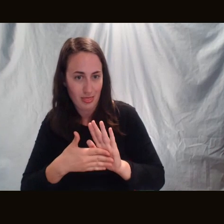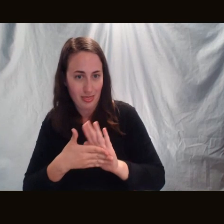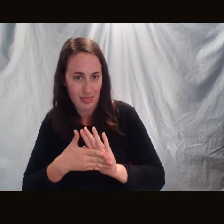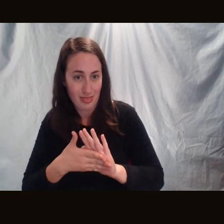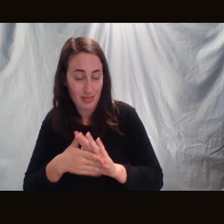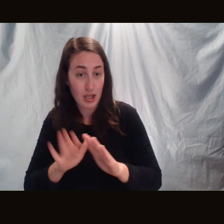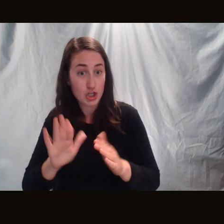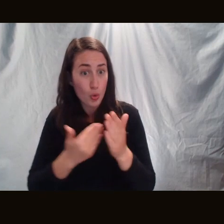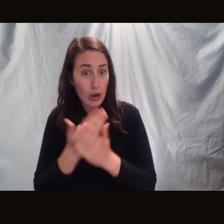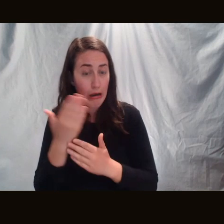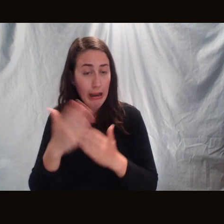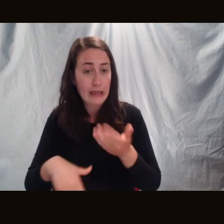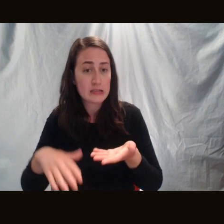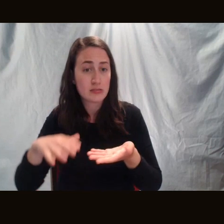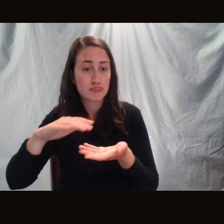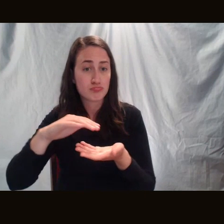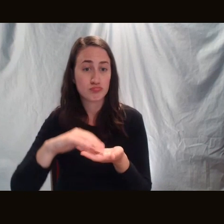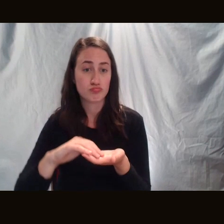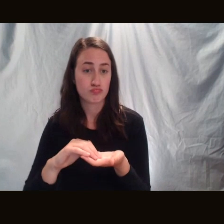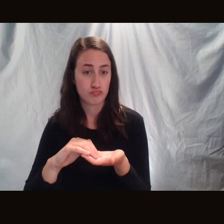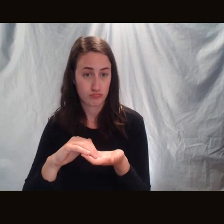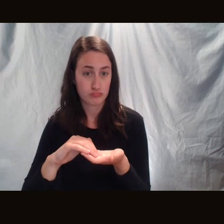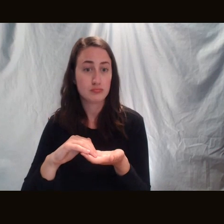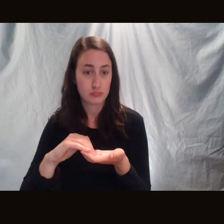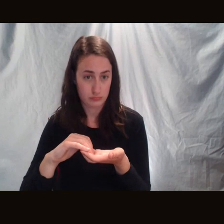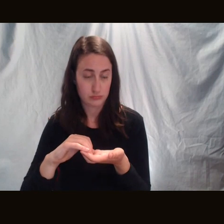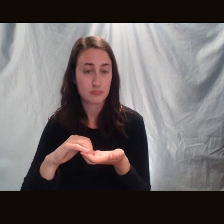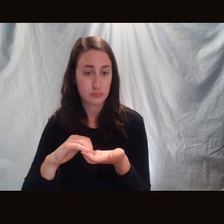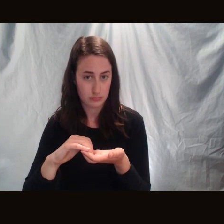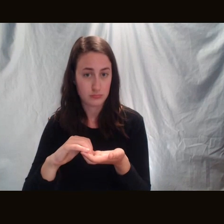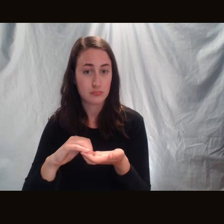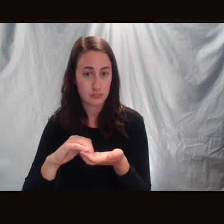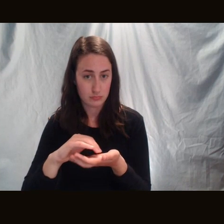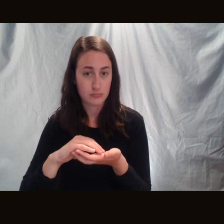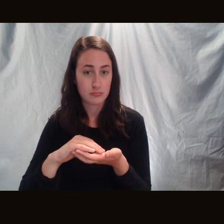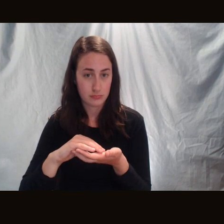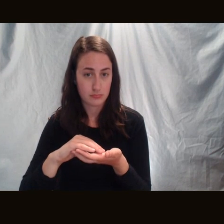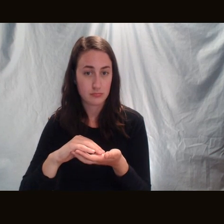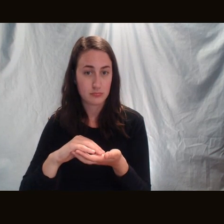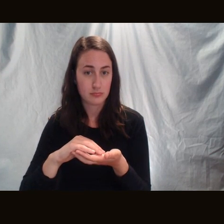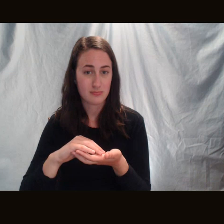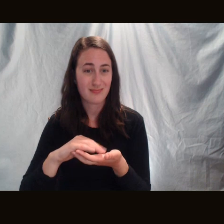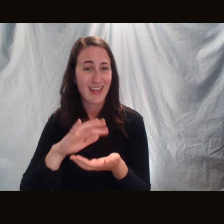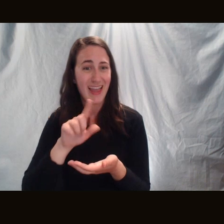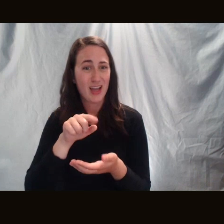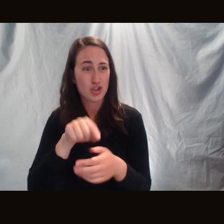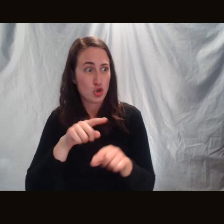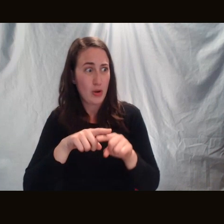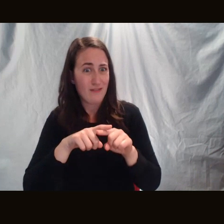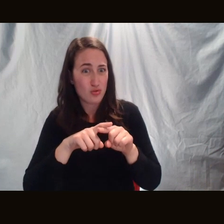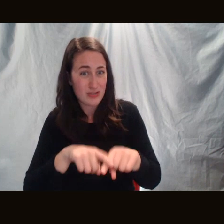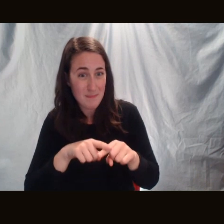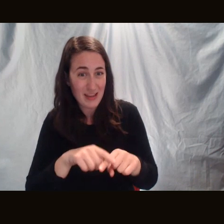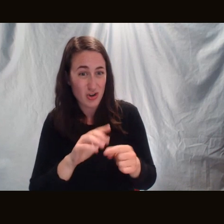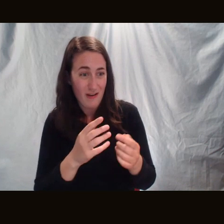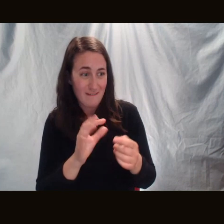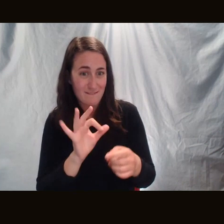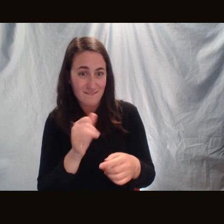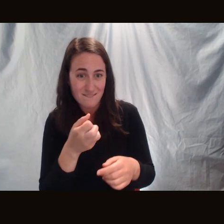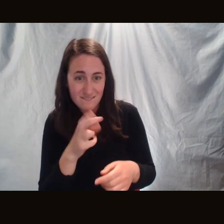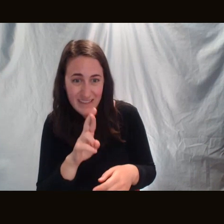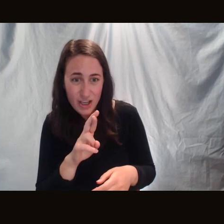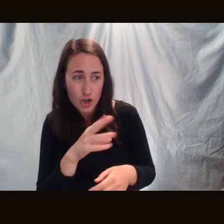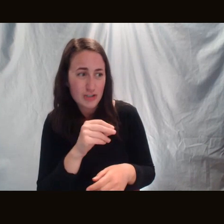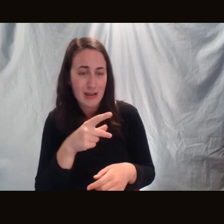lay over the hand of your leader, and you're going to rely on those fingertips and the